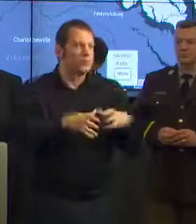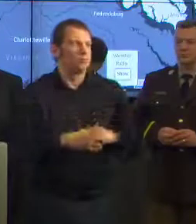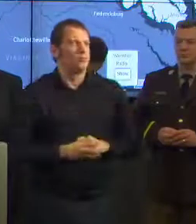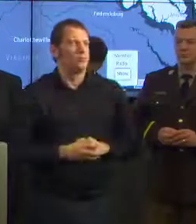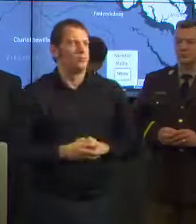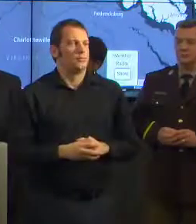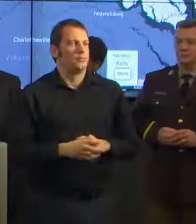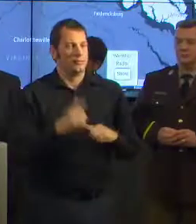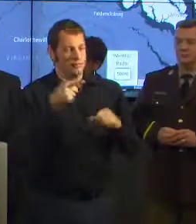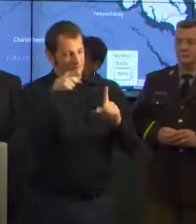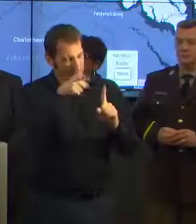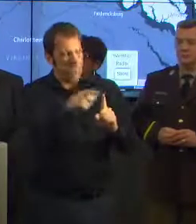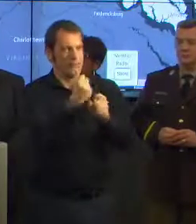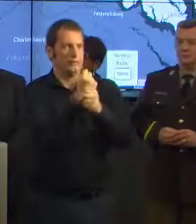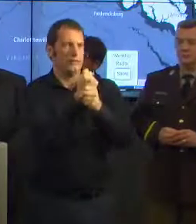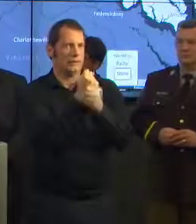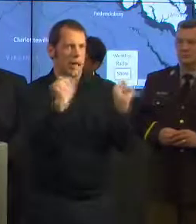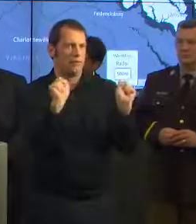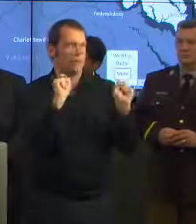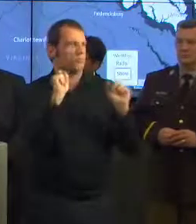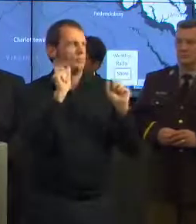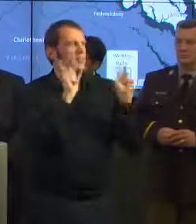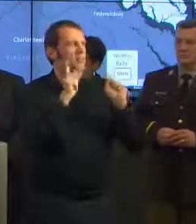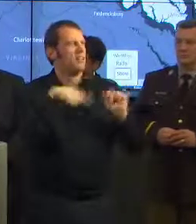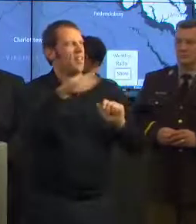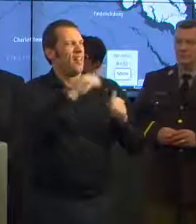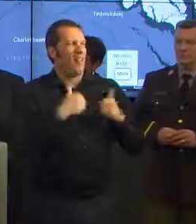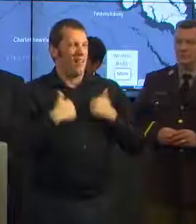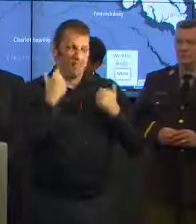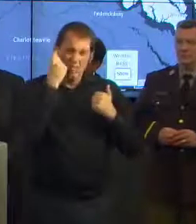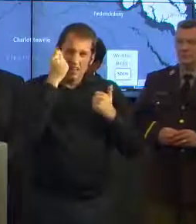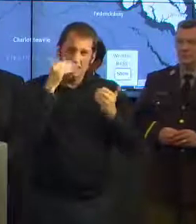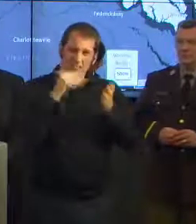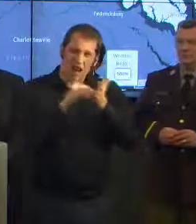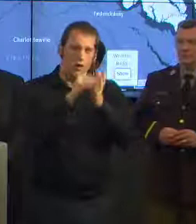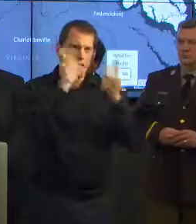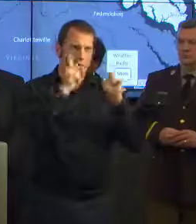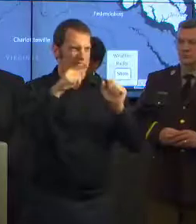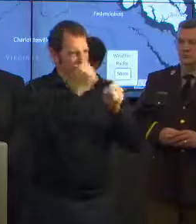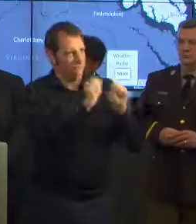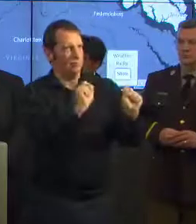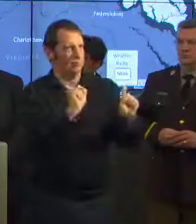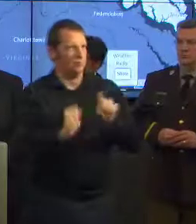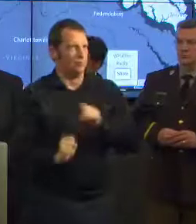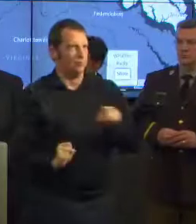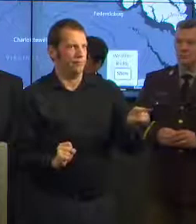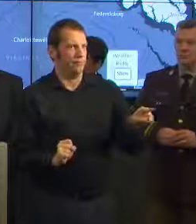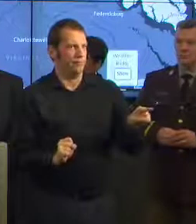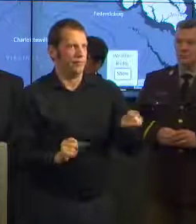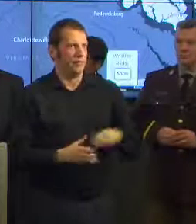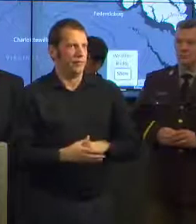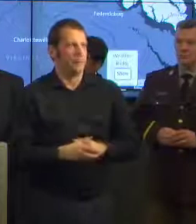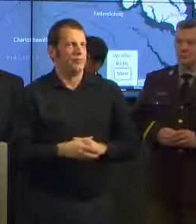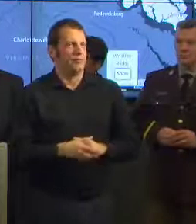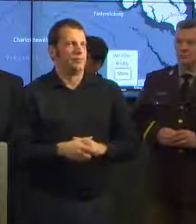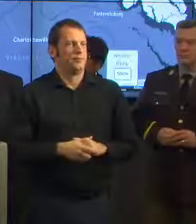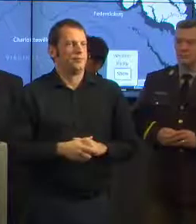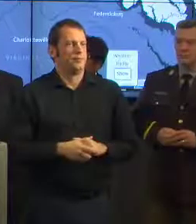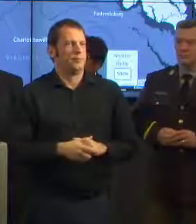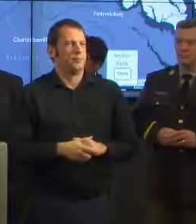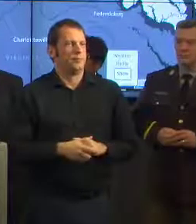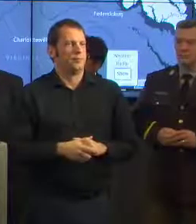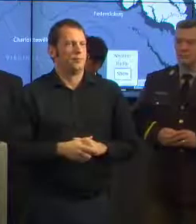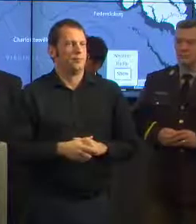of thousands of Marylanders. So as this crisis evolves, so must our response to